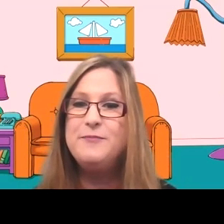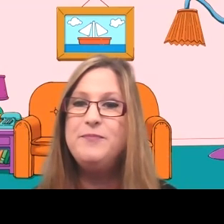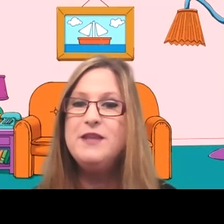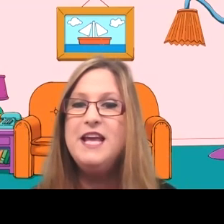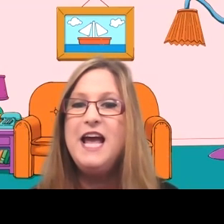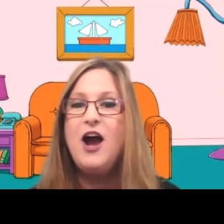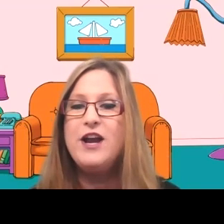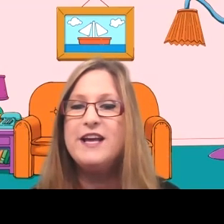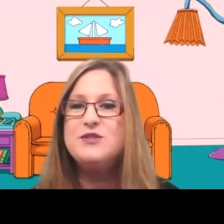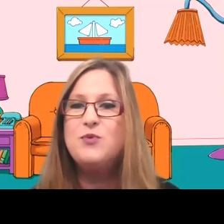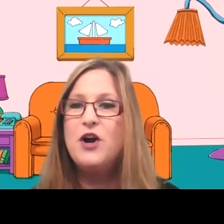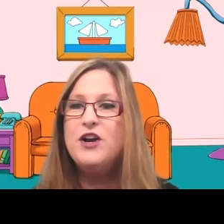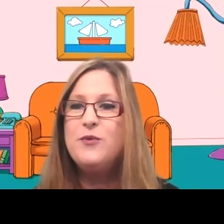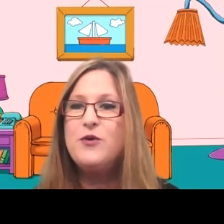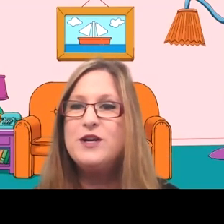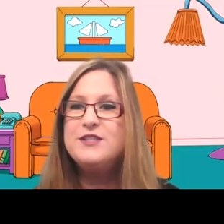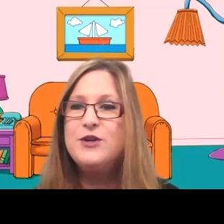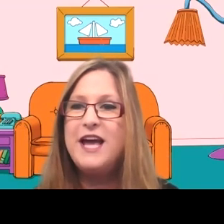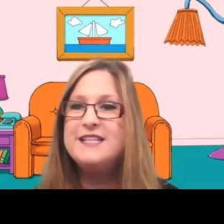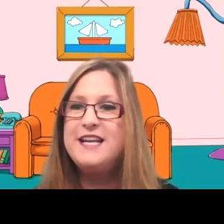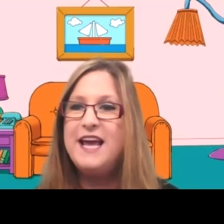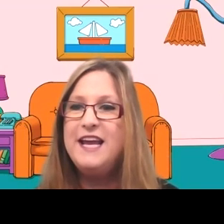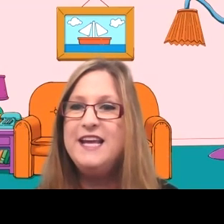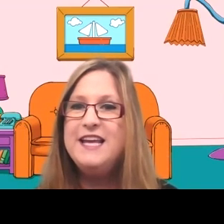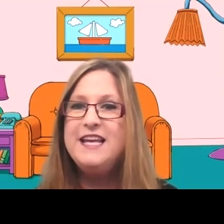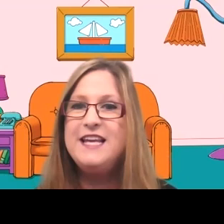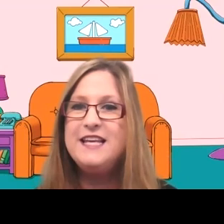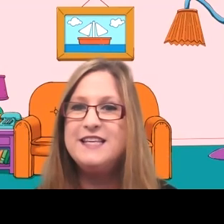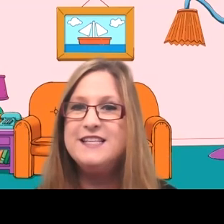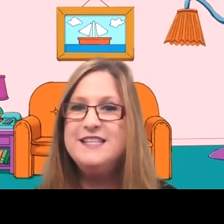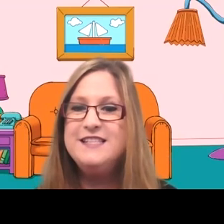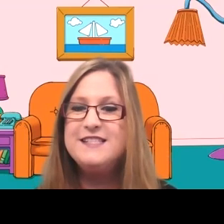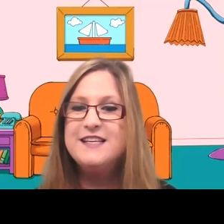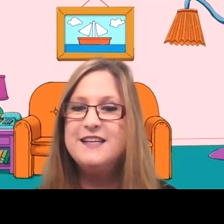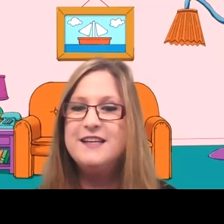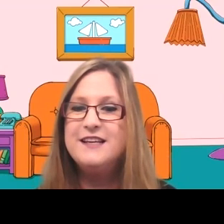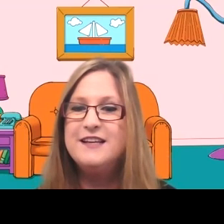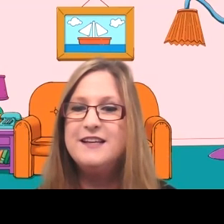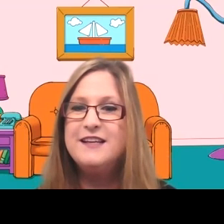right? Our next word that we're going to look at today is